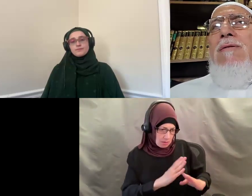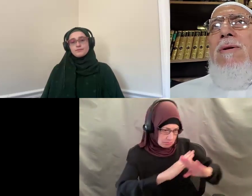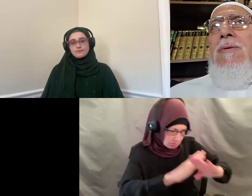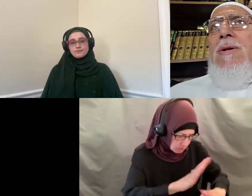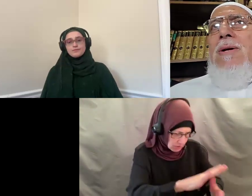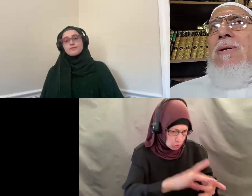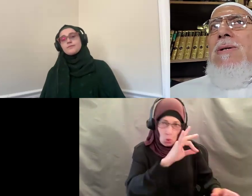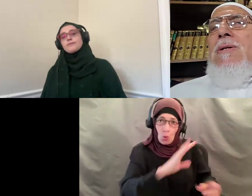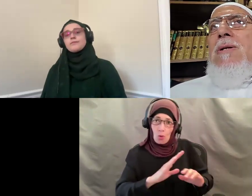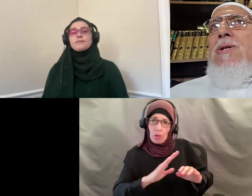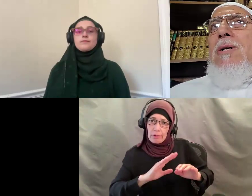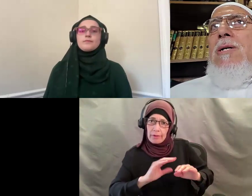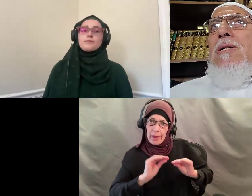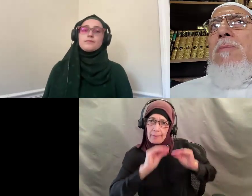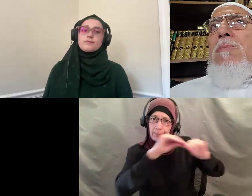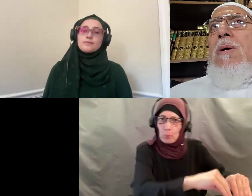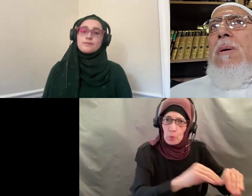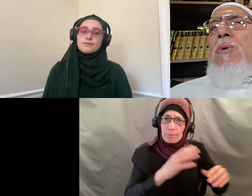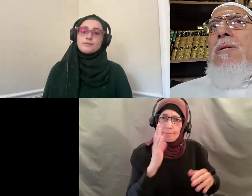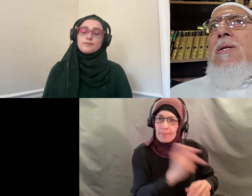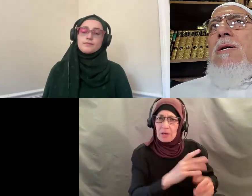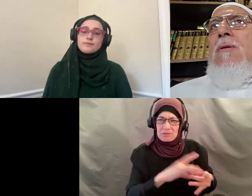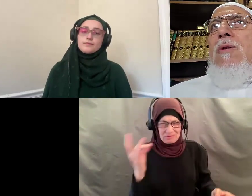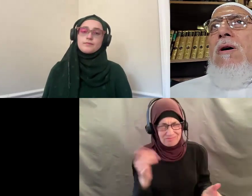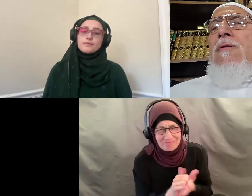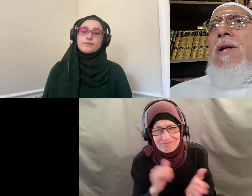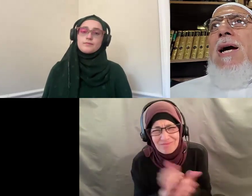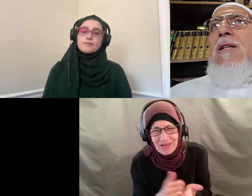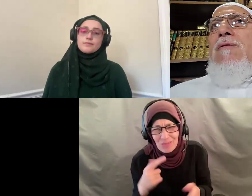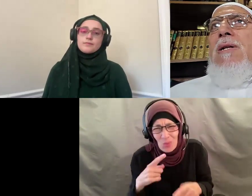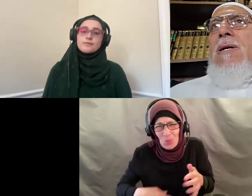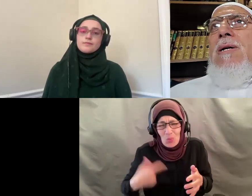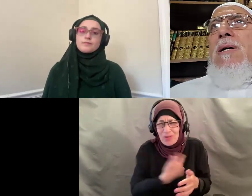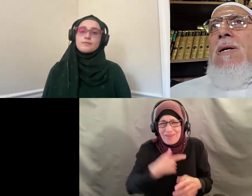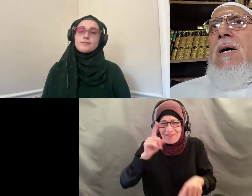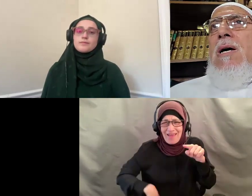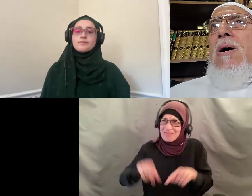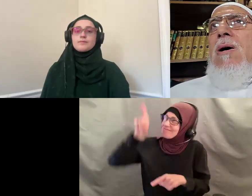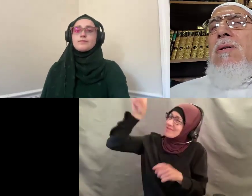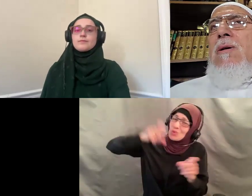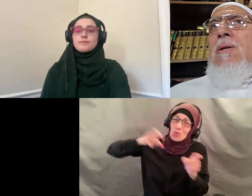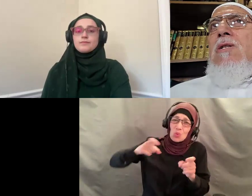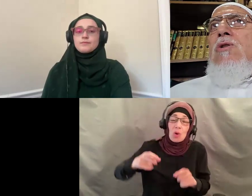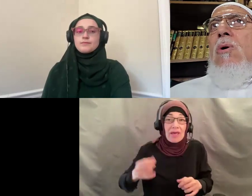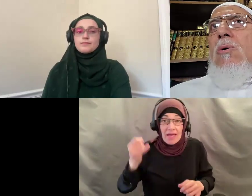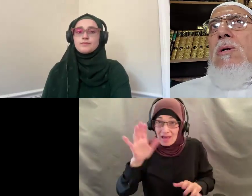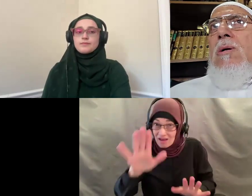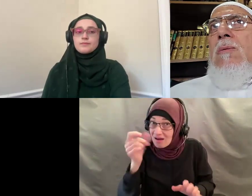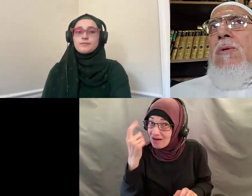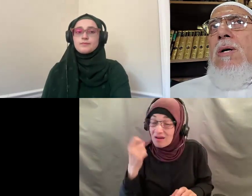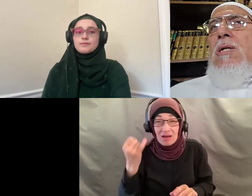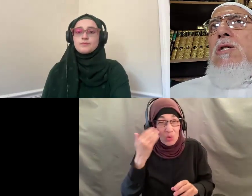to life? Resuscitation is a process of reactivating a heart that